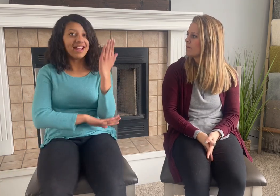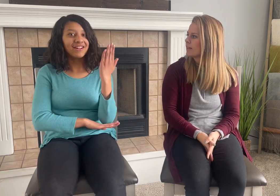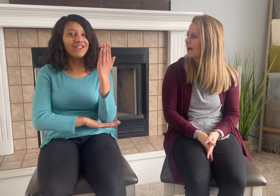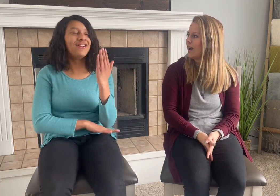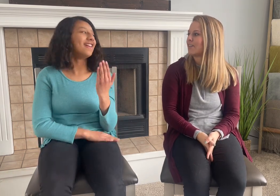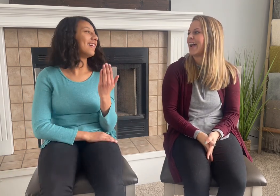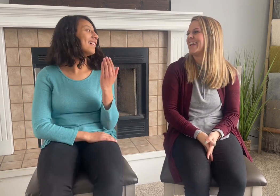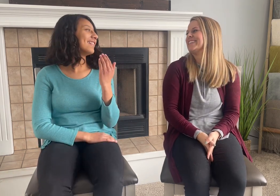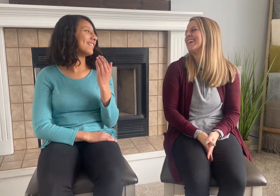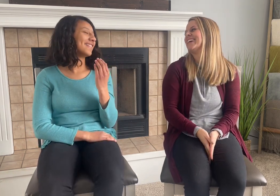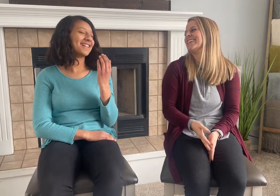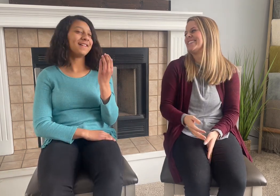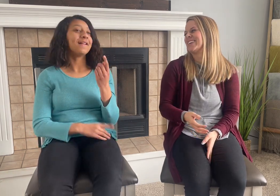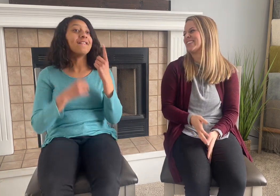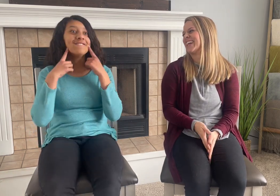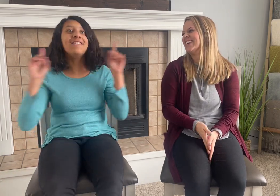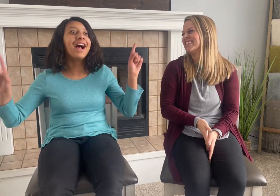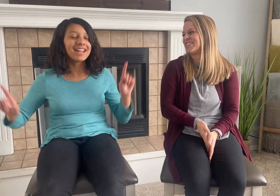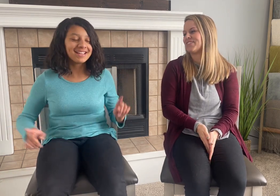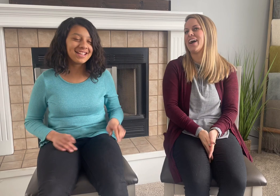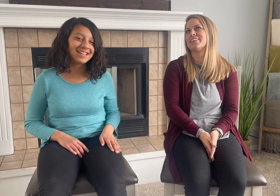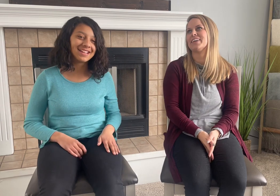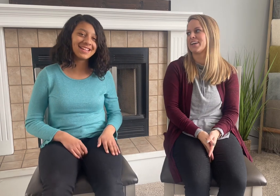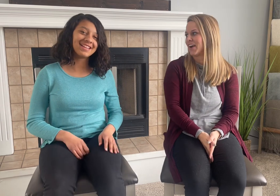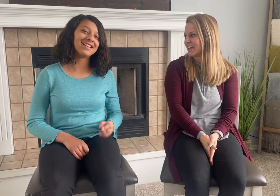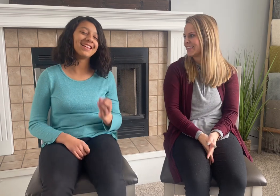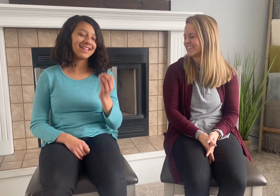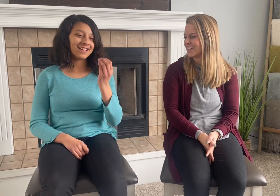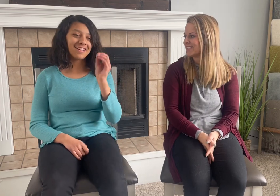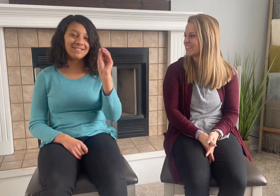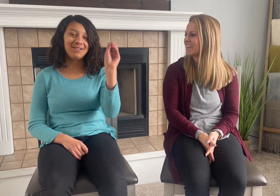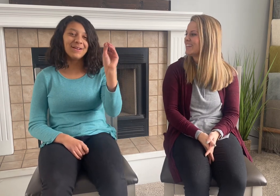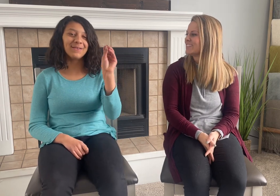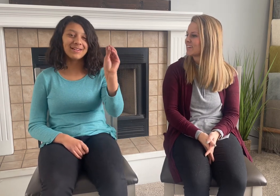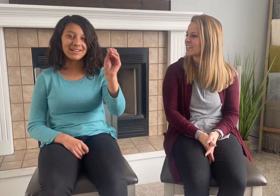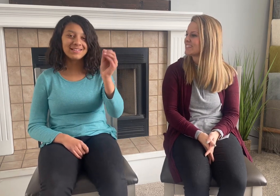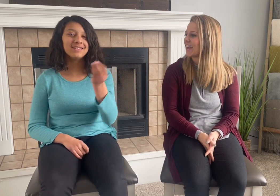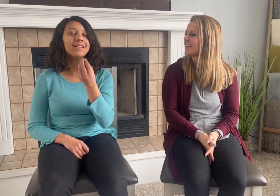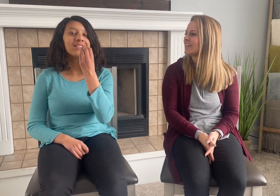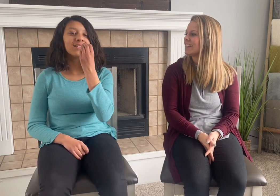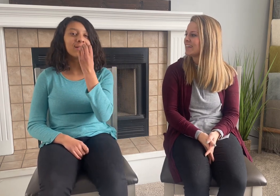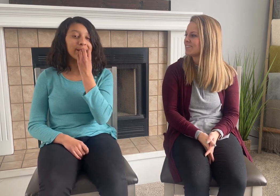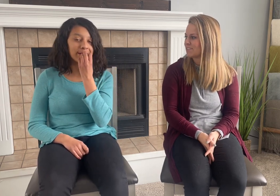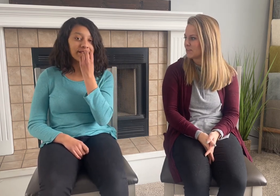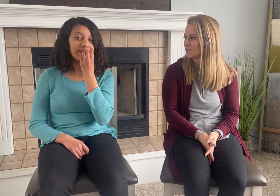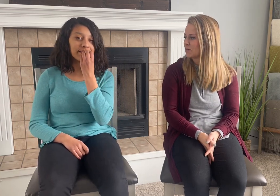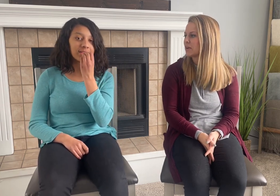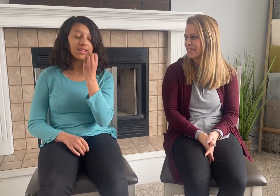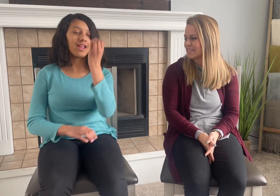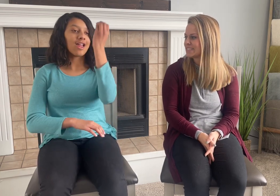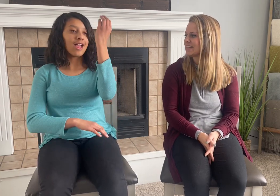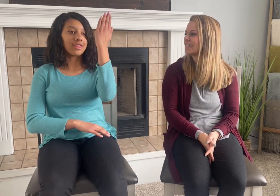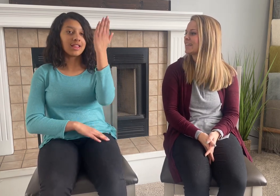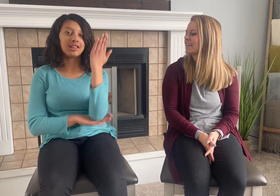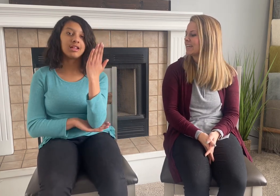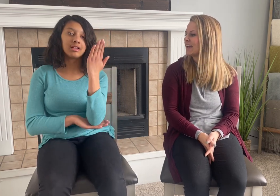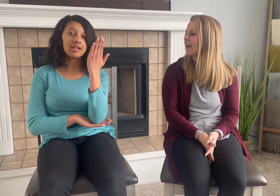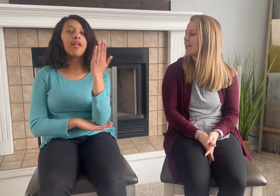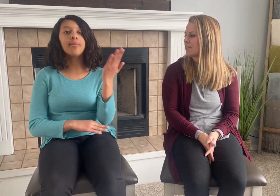All right. So lunch. Finally, I got it. Lunch. So you're going to sign food or eat. And